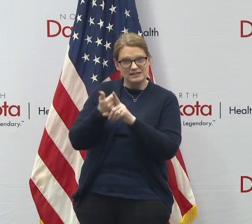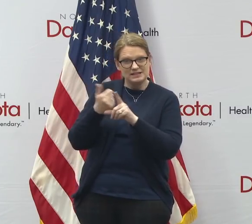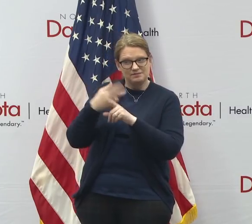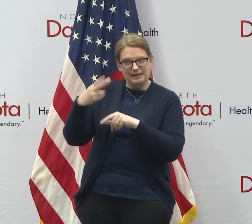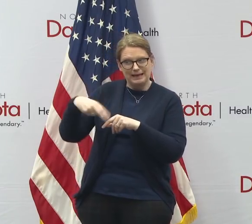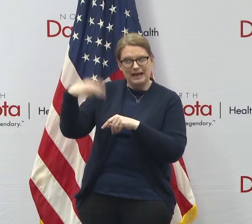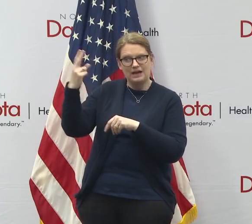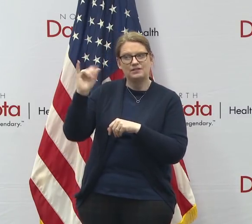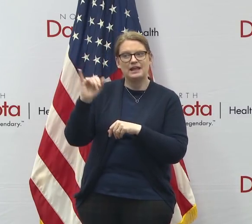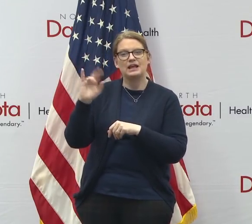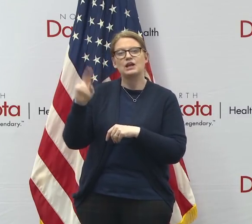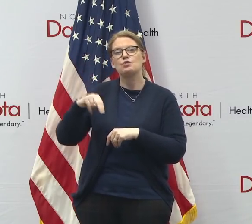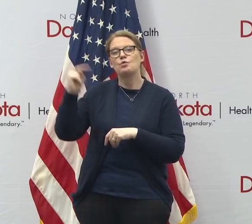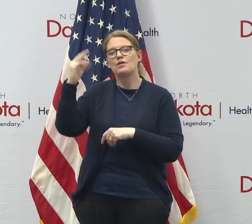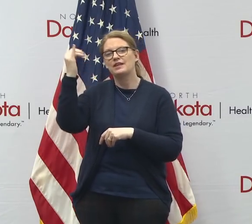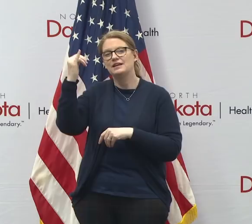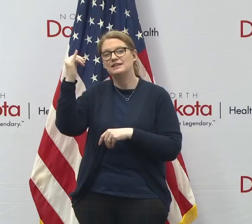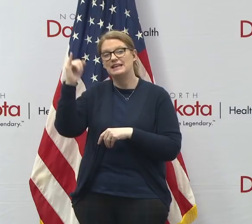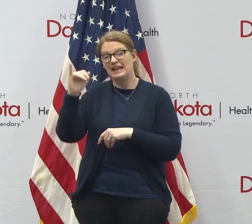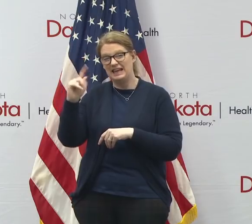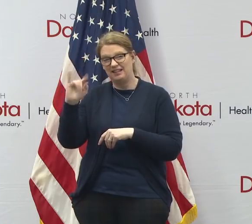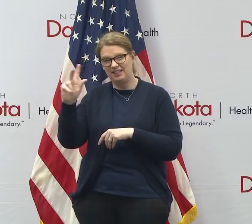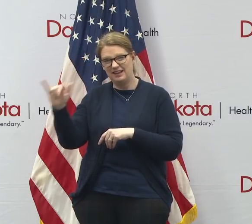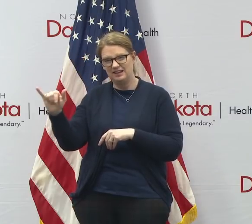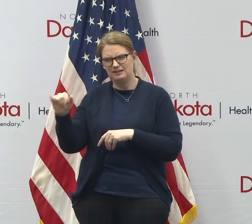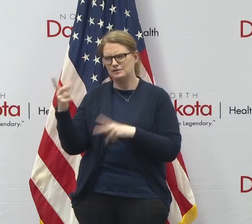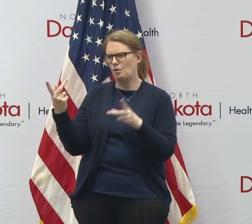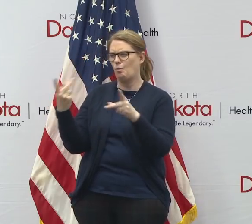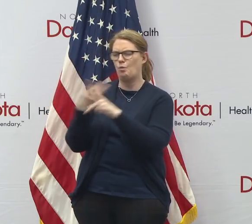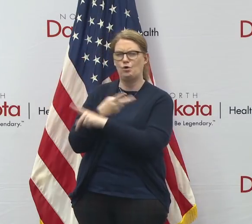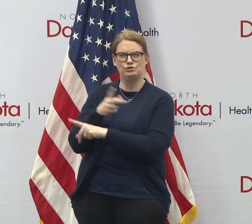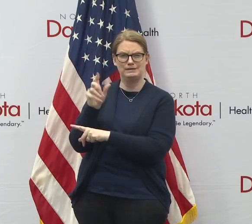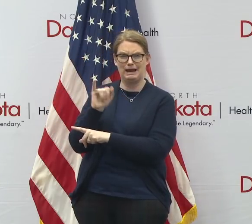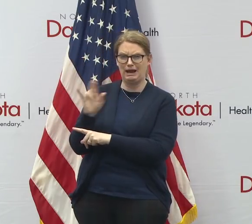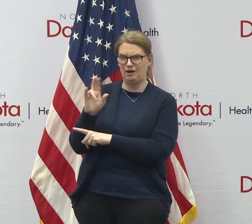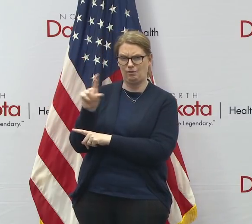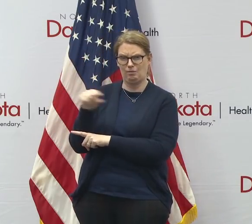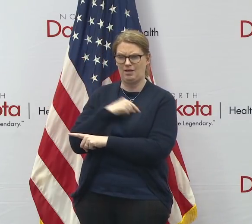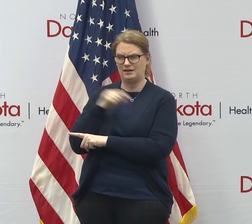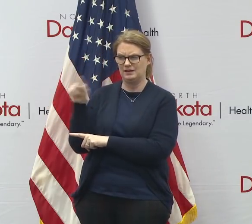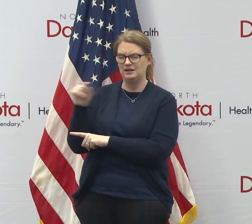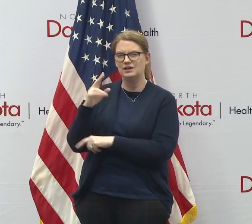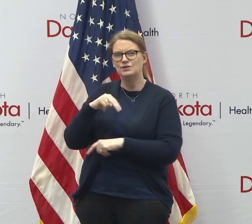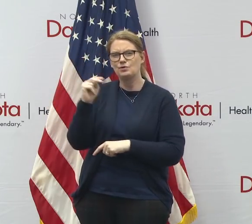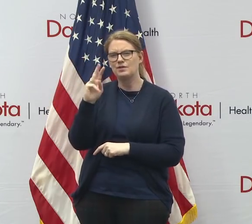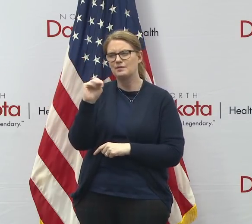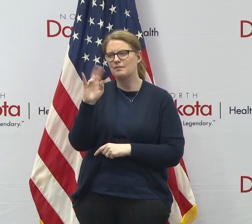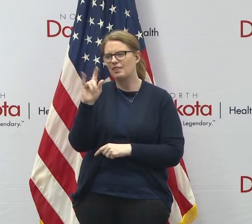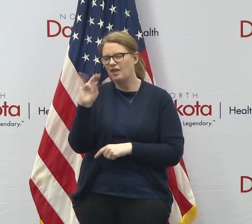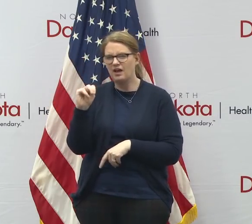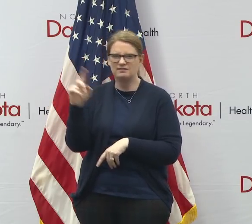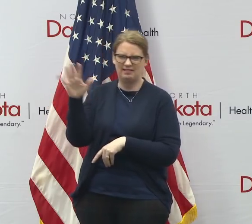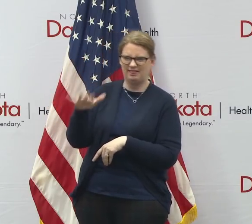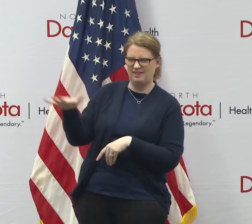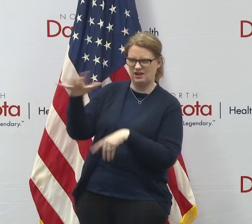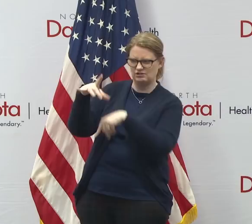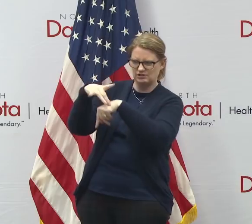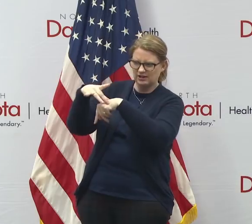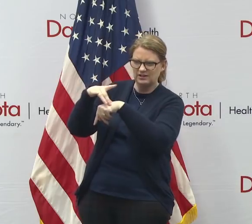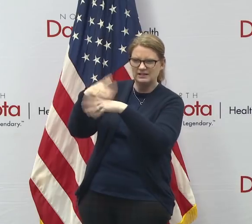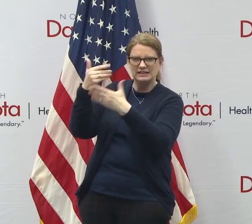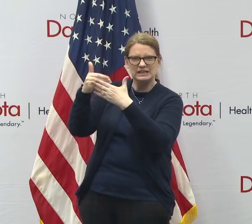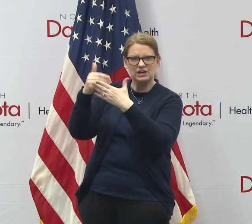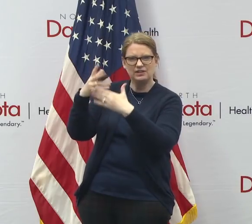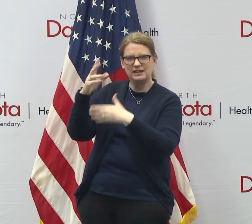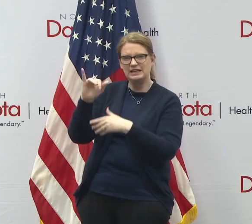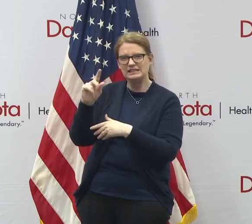Italy. This is one of the worst air quality areas in Europe. Northern Milan, they've got some geography there up against the Italian